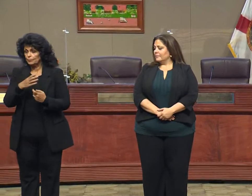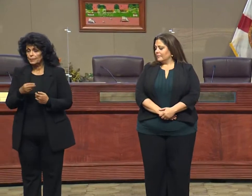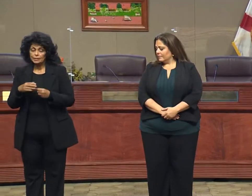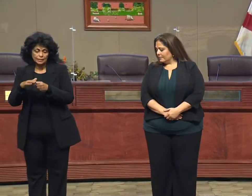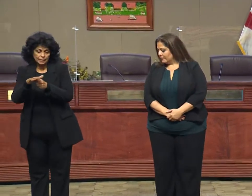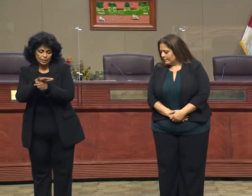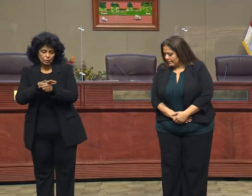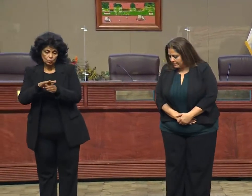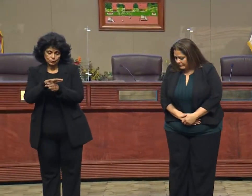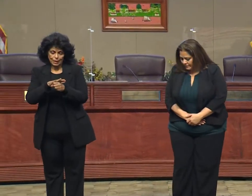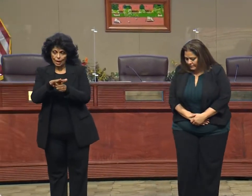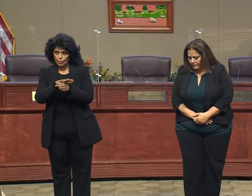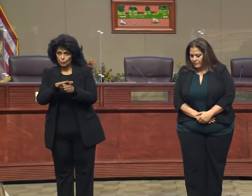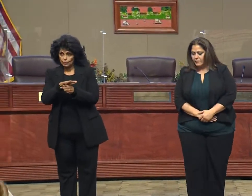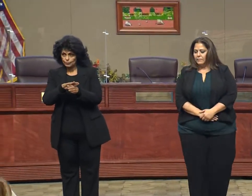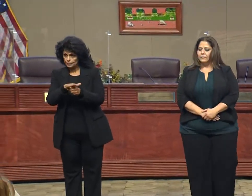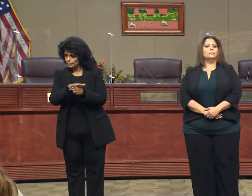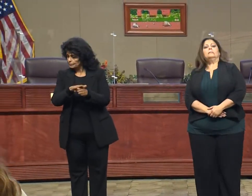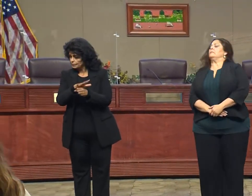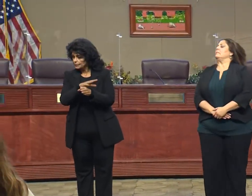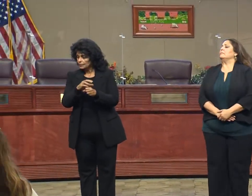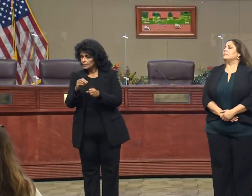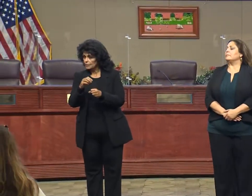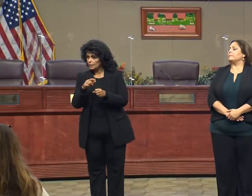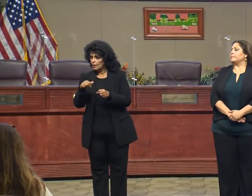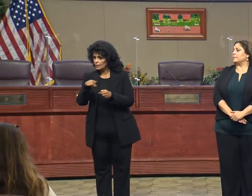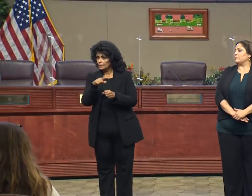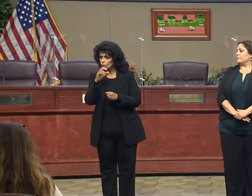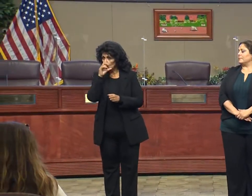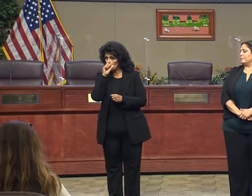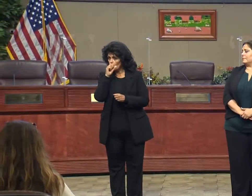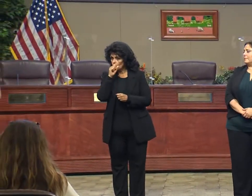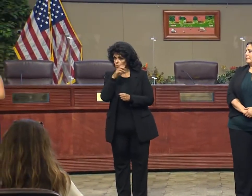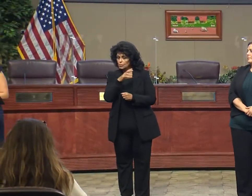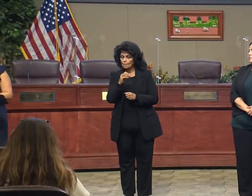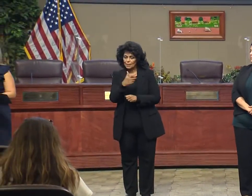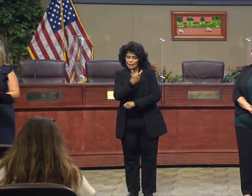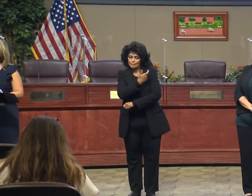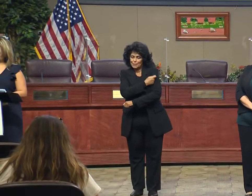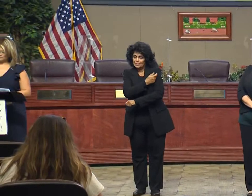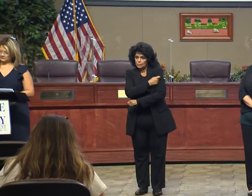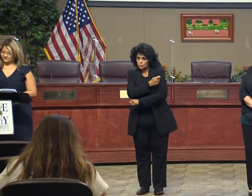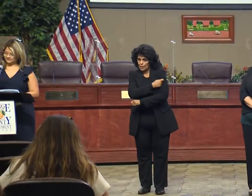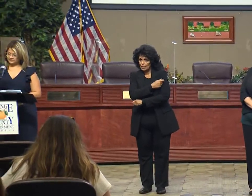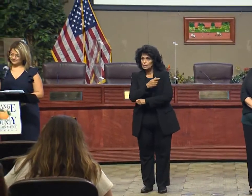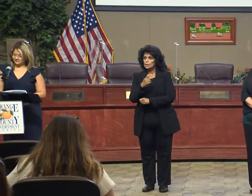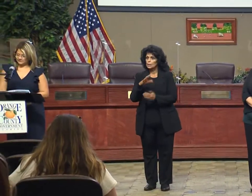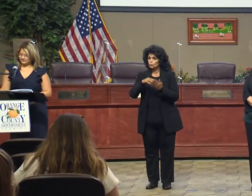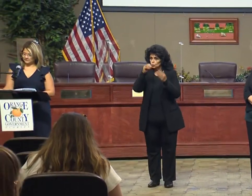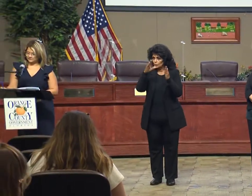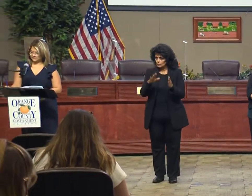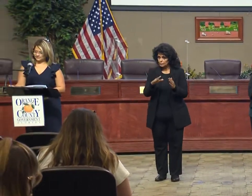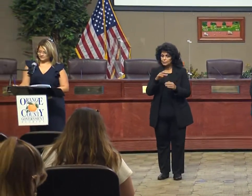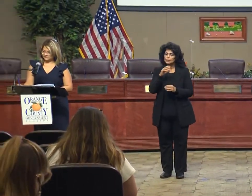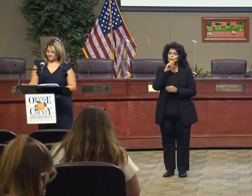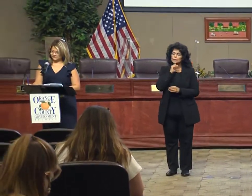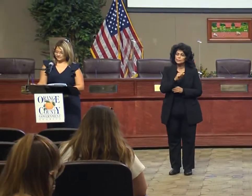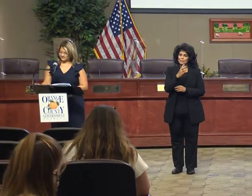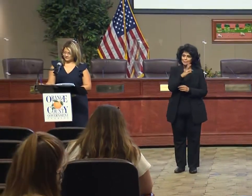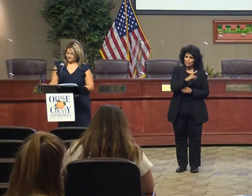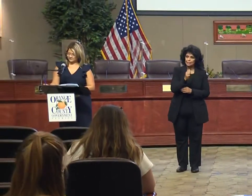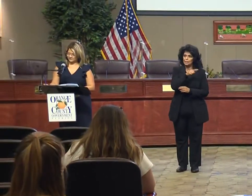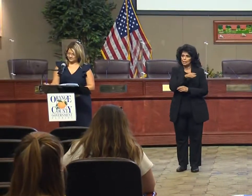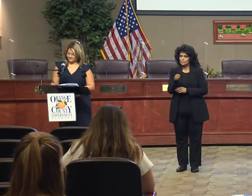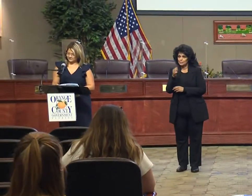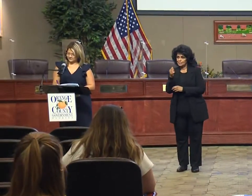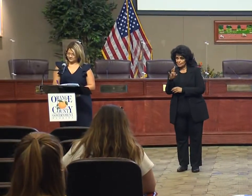planeando junto a los liceos o las escuelas del condado Orange vacunar a los estudiantes de 16 y 17 años? Y también